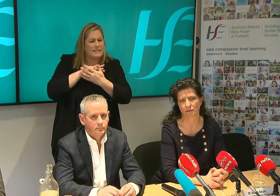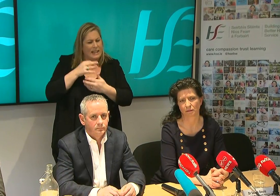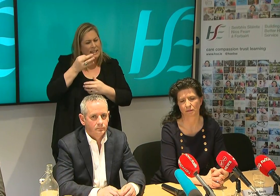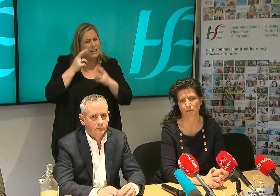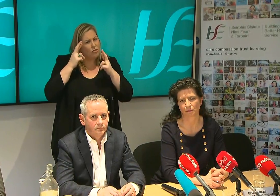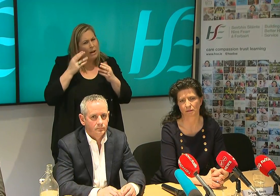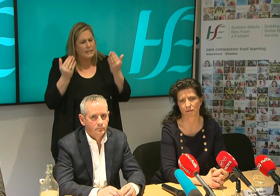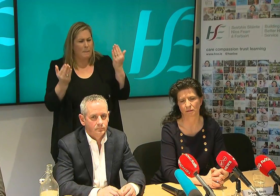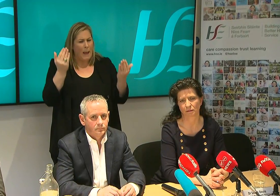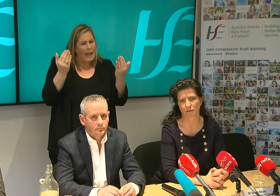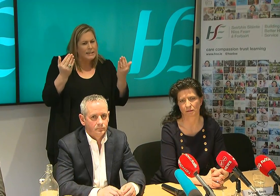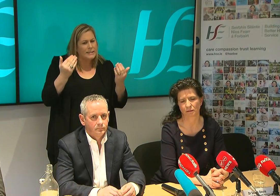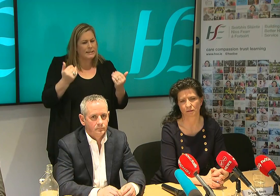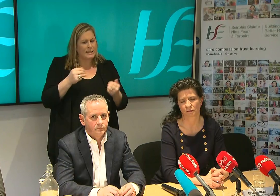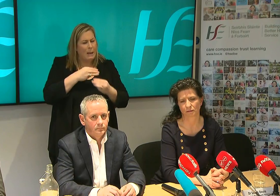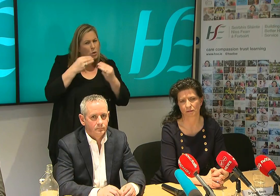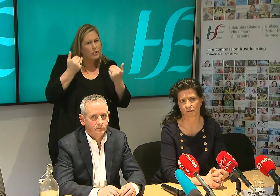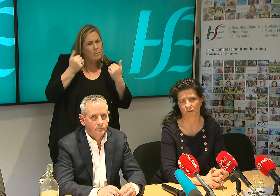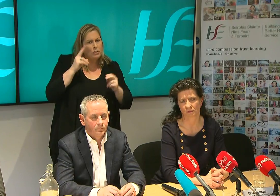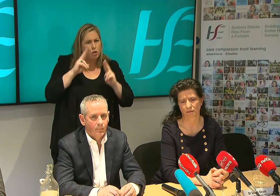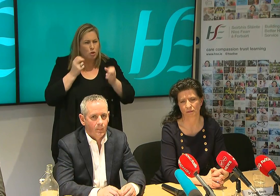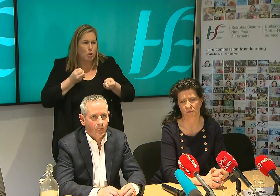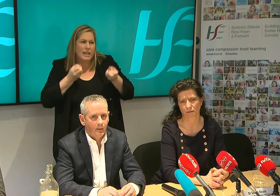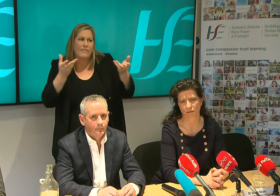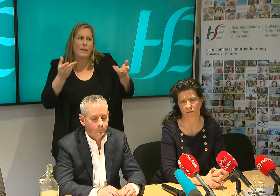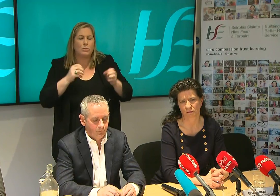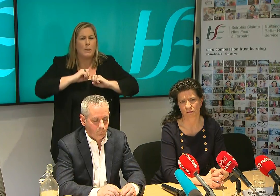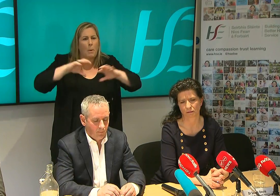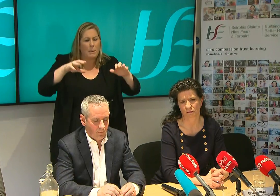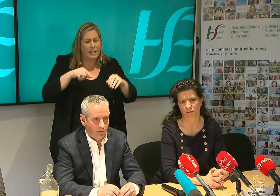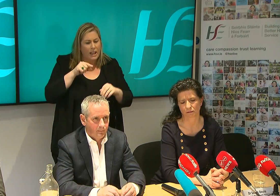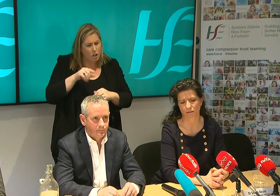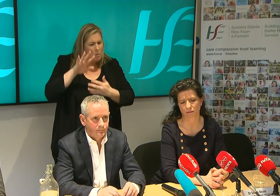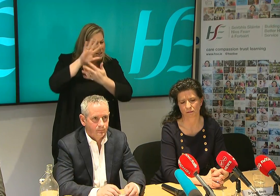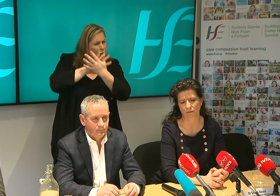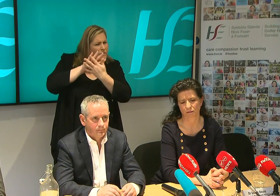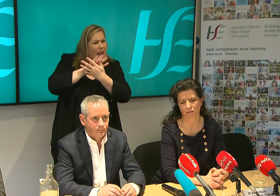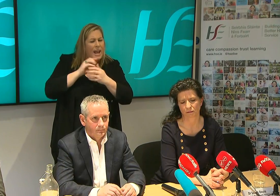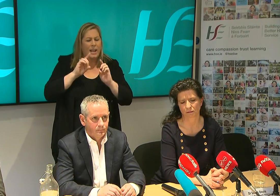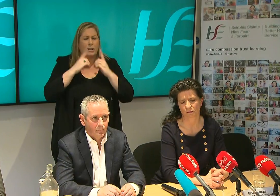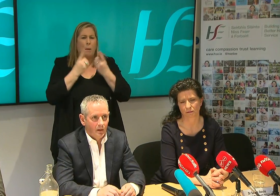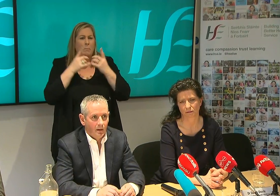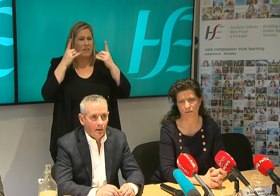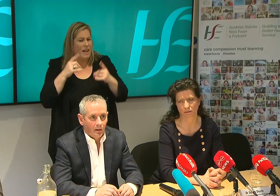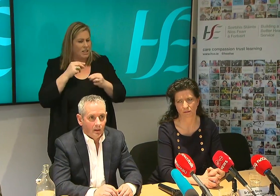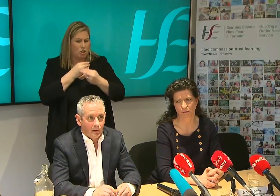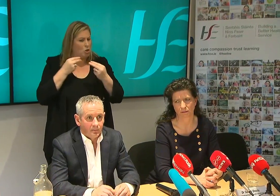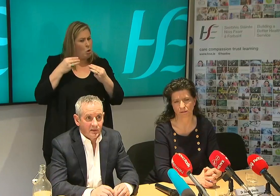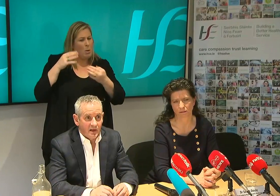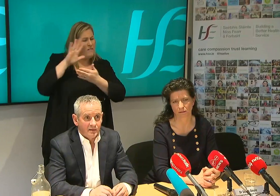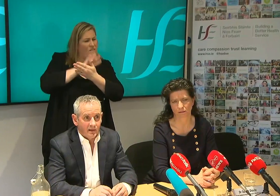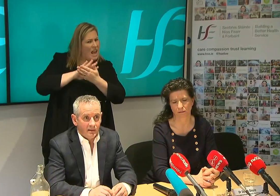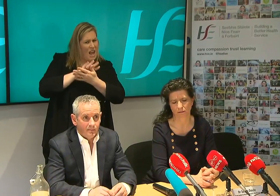you're trying to do. Are we being too vague? Are you being too vague? Is the Department of Health being too vague for our own good?